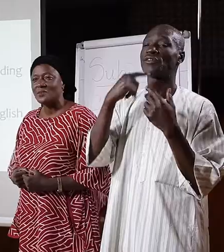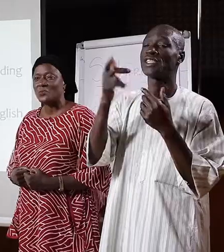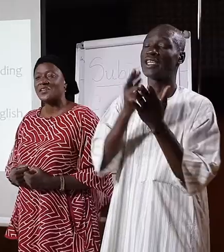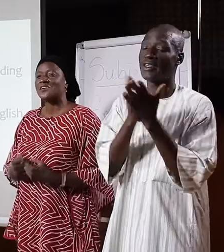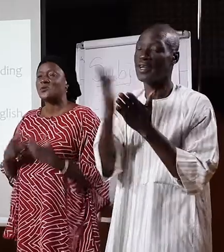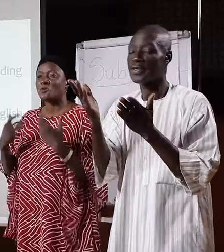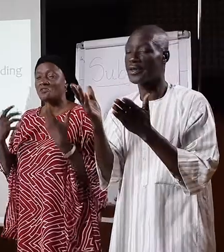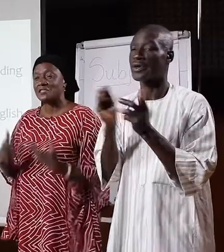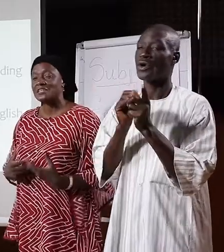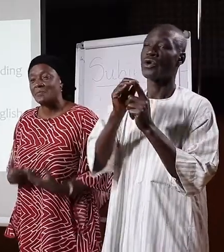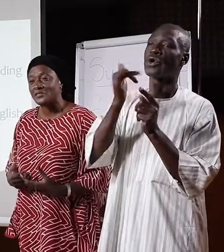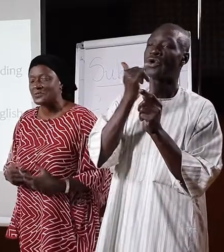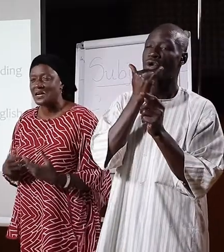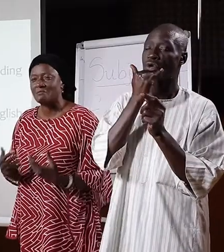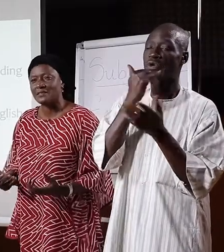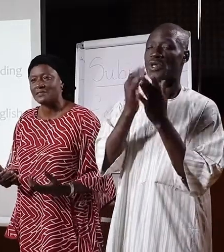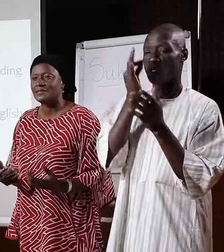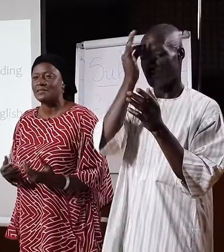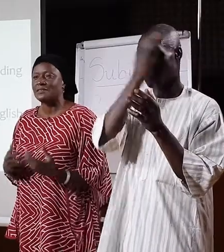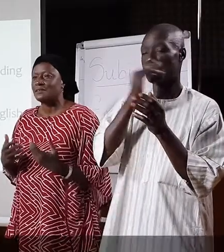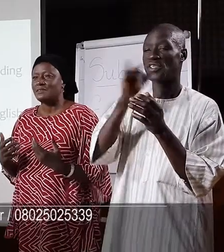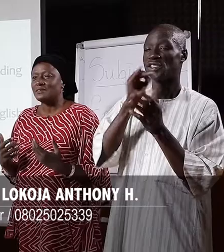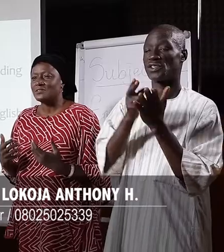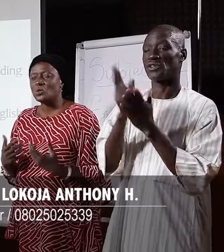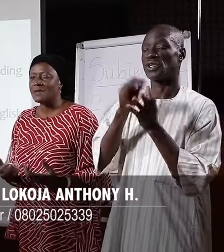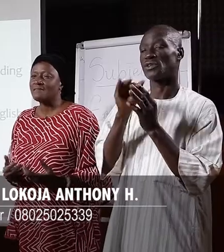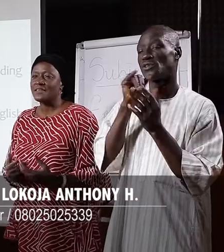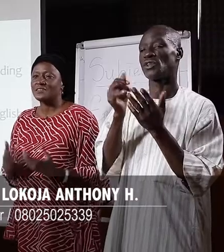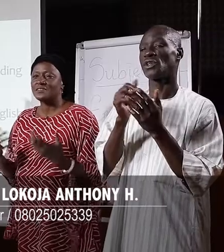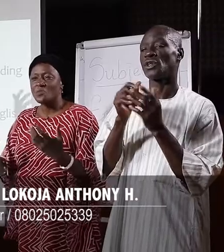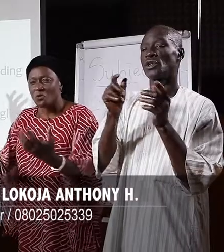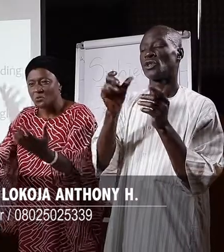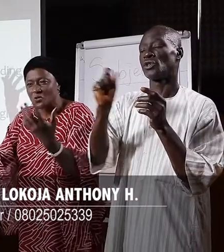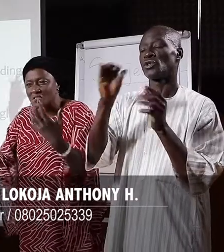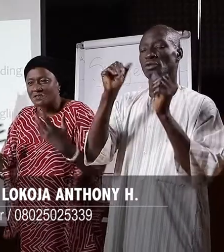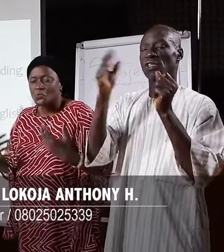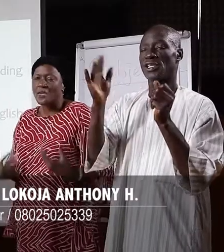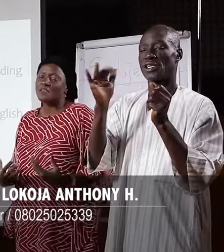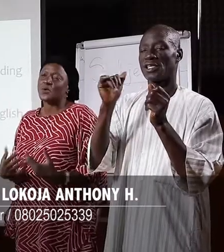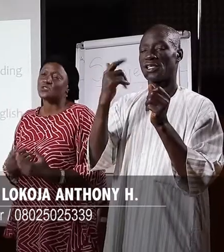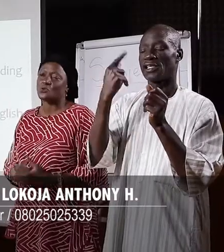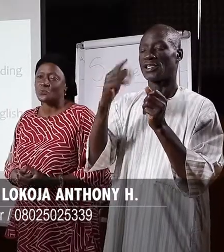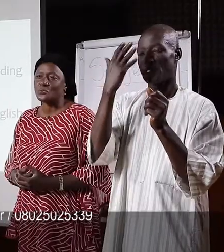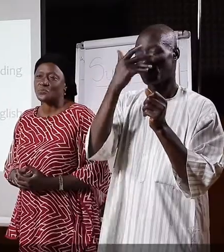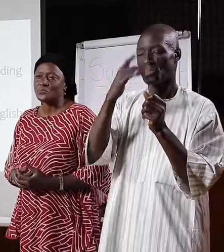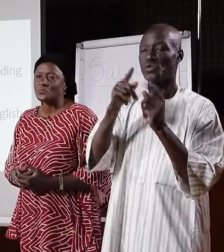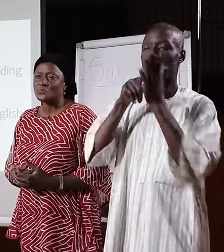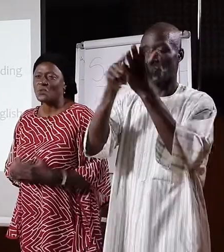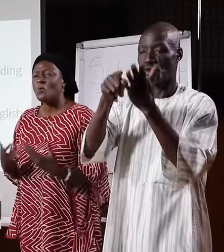right, whether your facial expressions are right. So many things, the mirror will just speak it back to